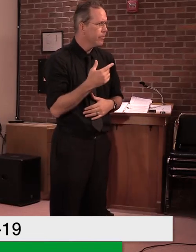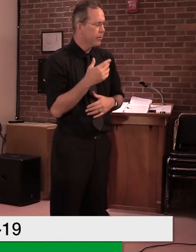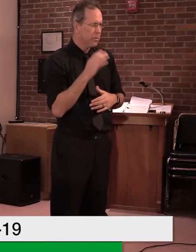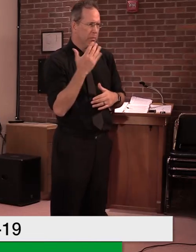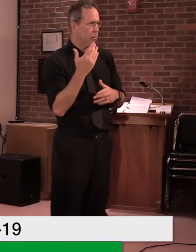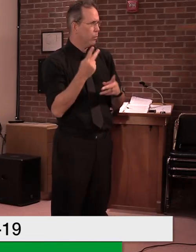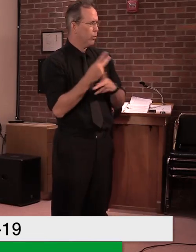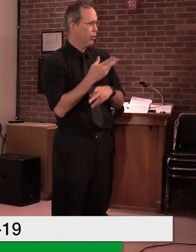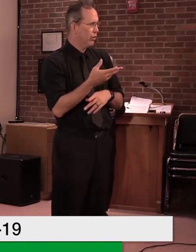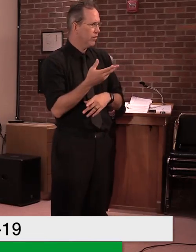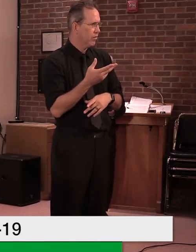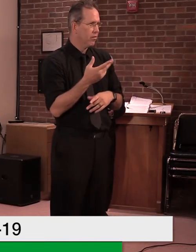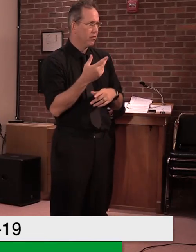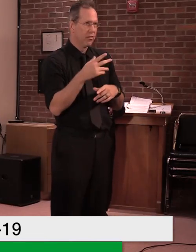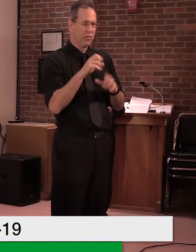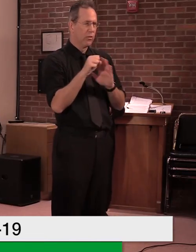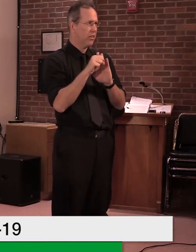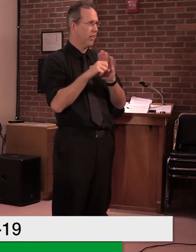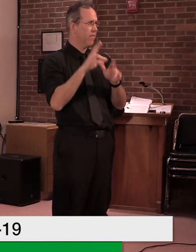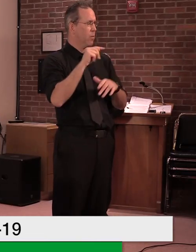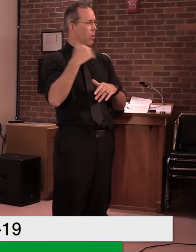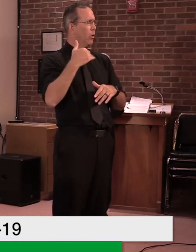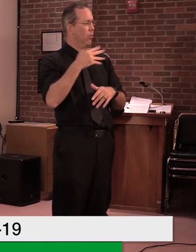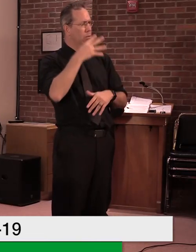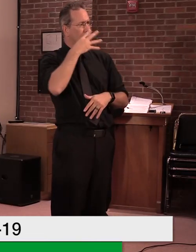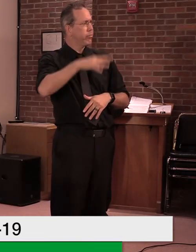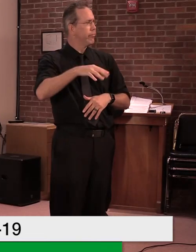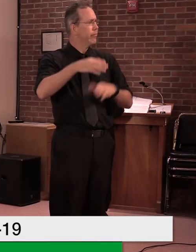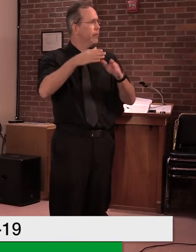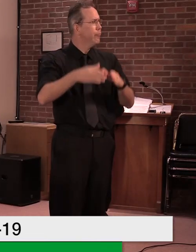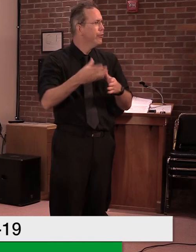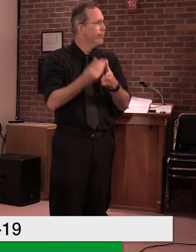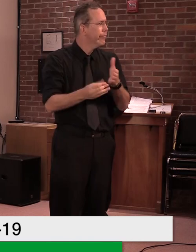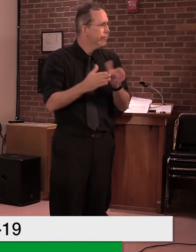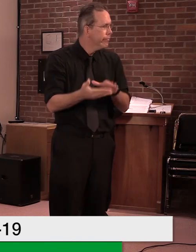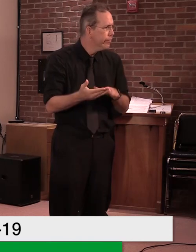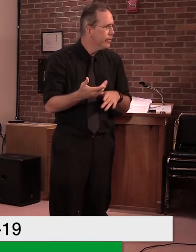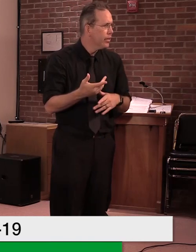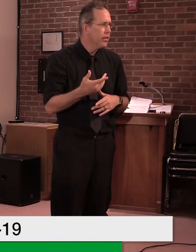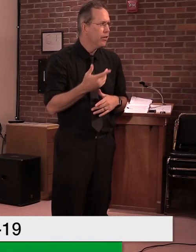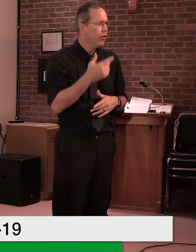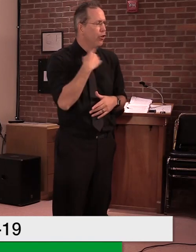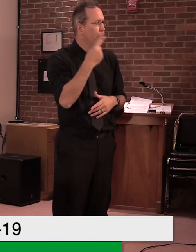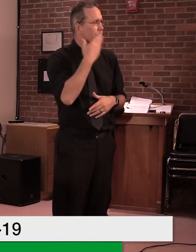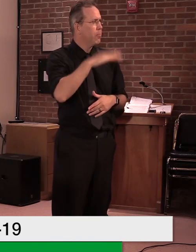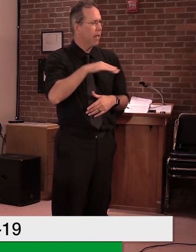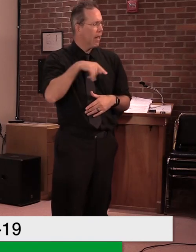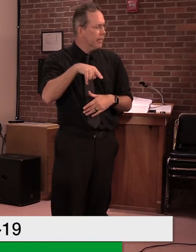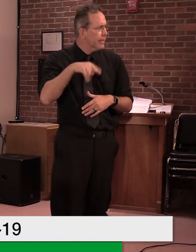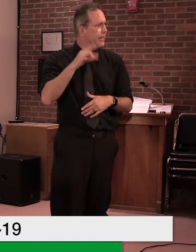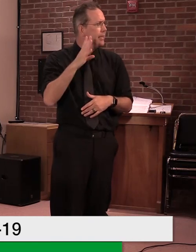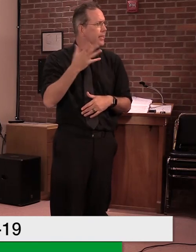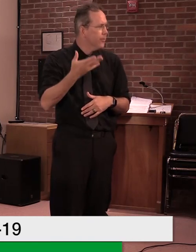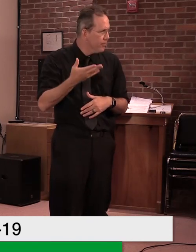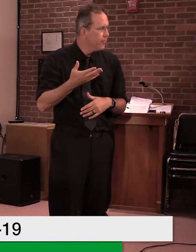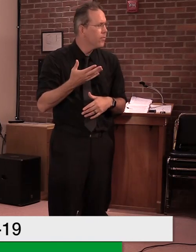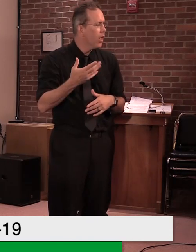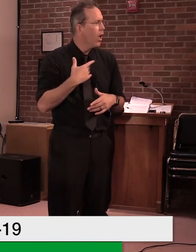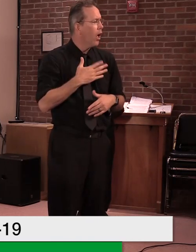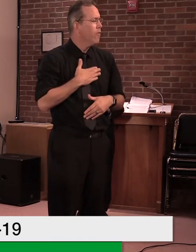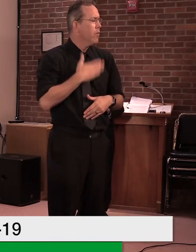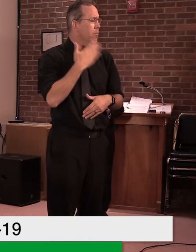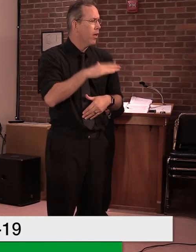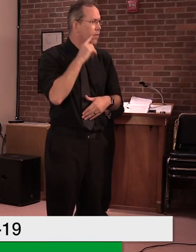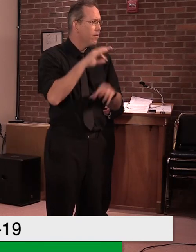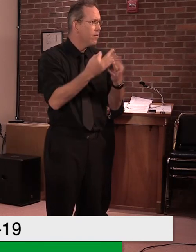And I, you know, extremely, extremely sorry for the loss to the family members of someone who, again, is in our